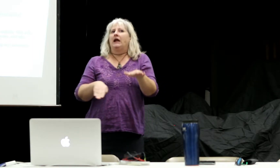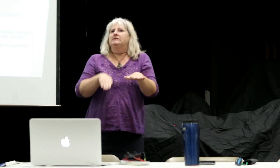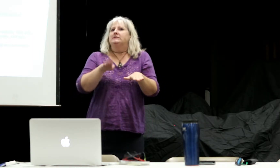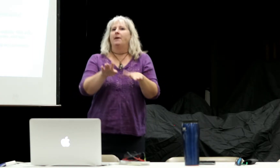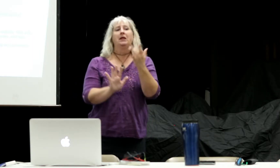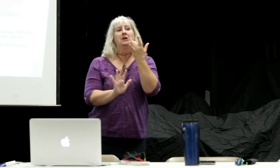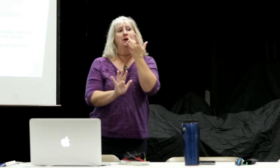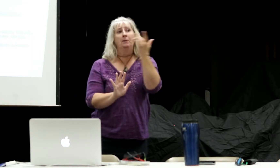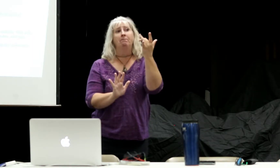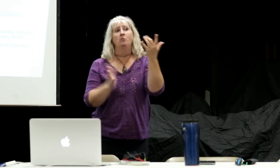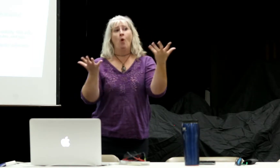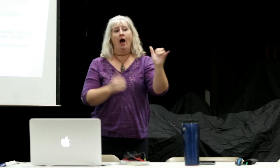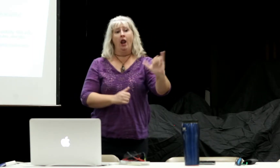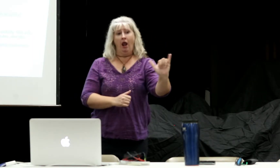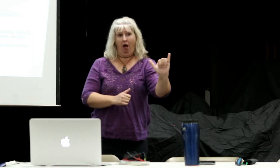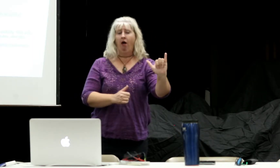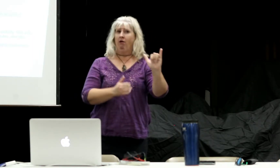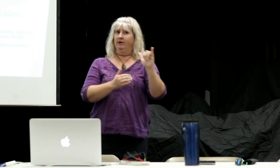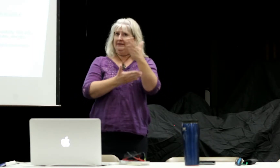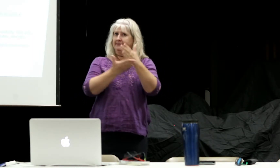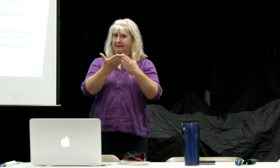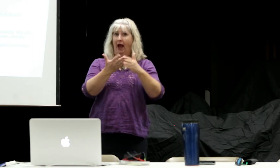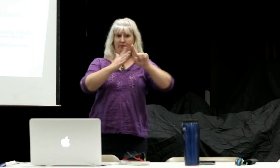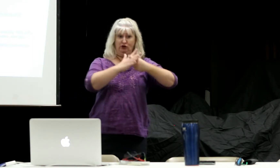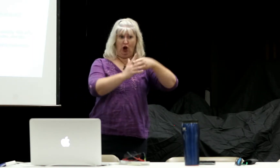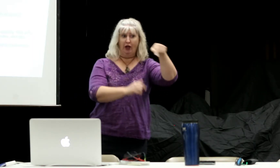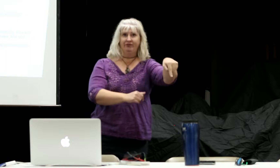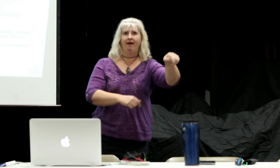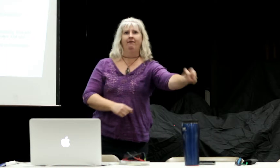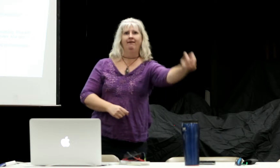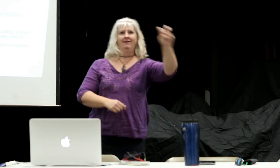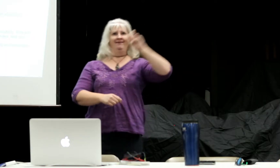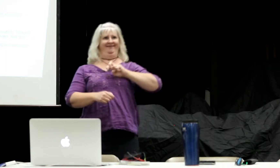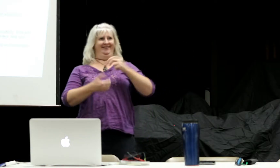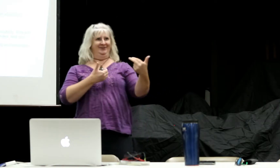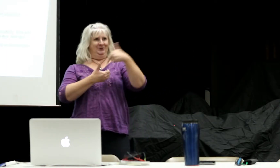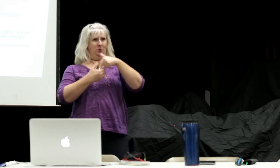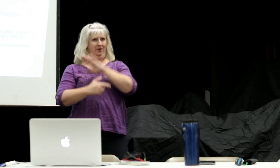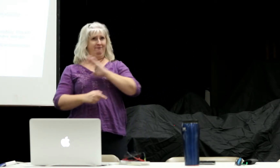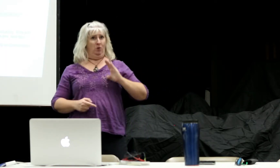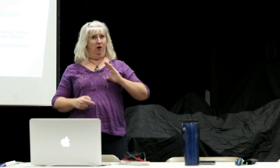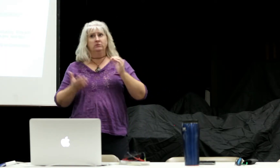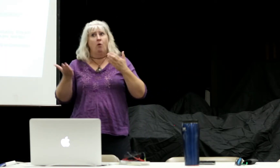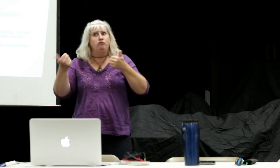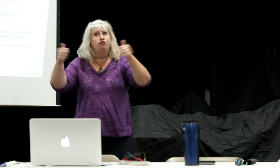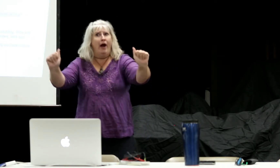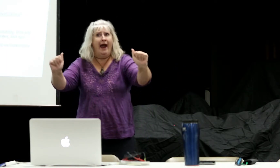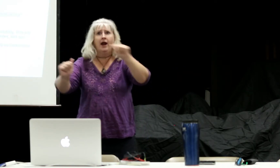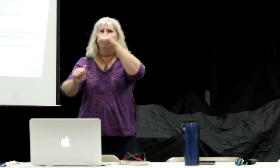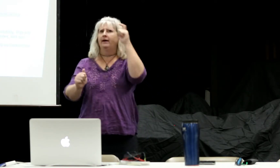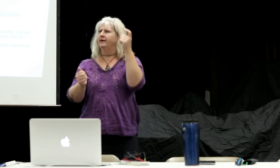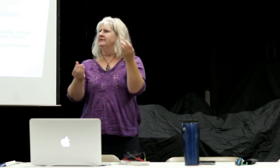The AC First is really kind of that baby step to get a taste of what it looks like to be part of the representation